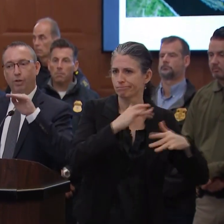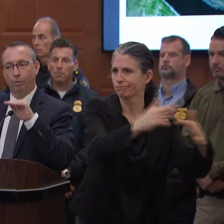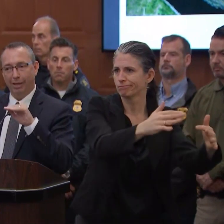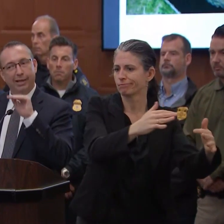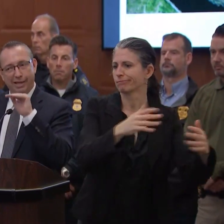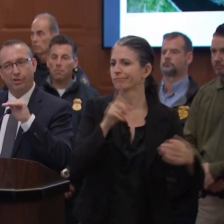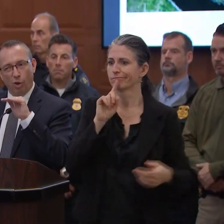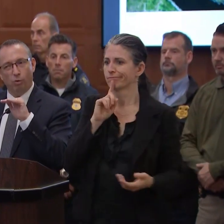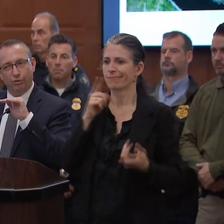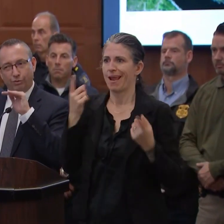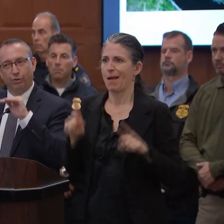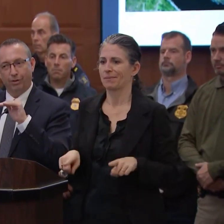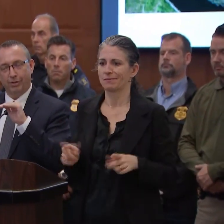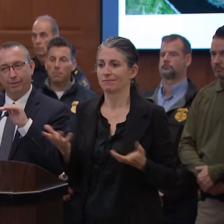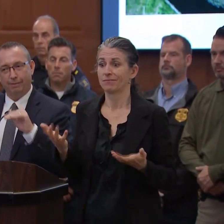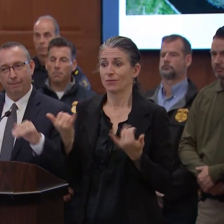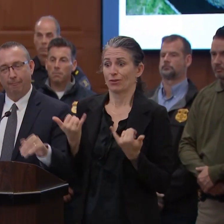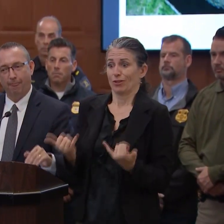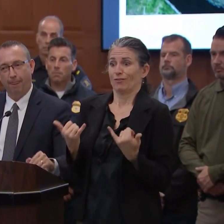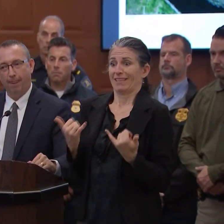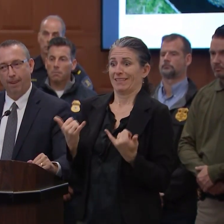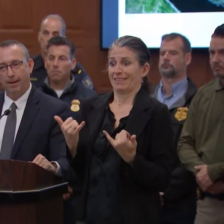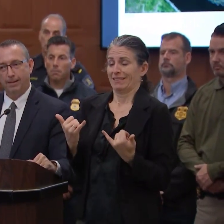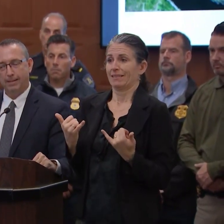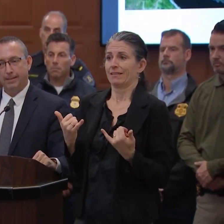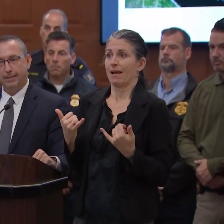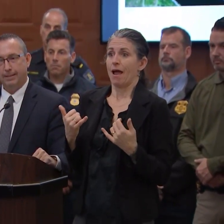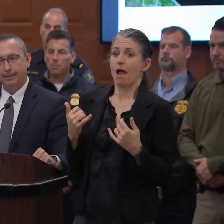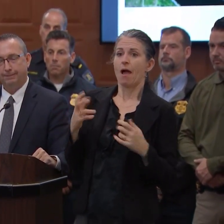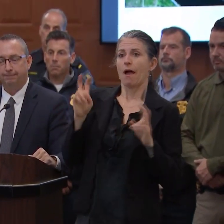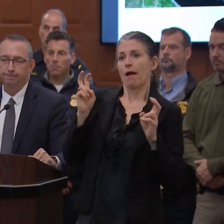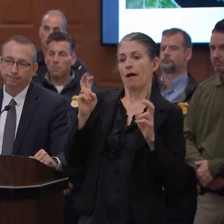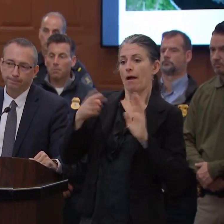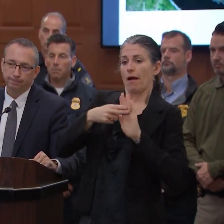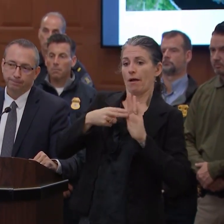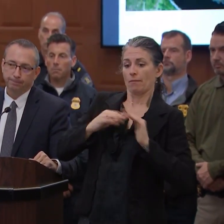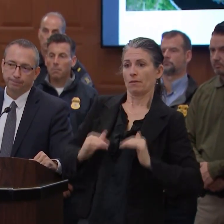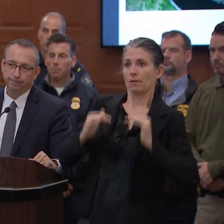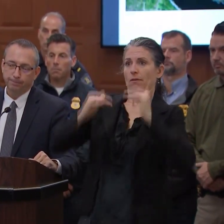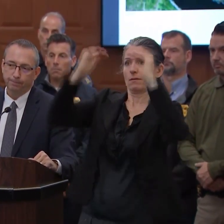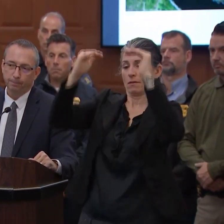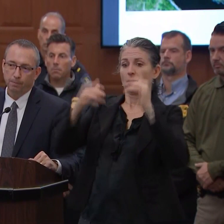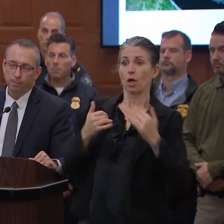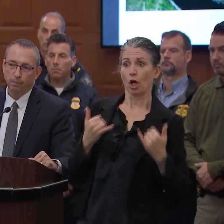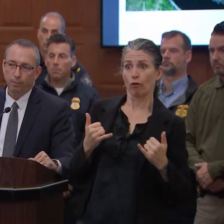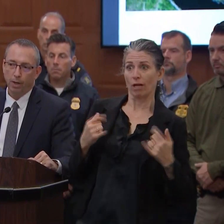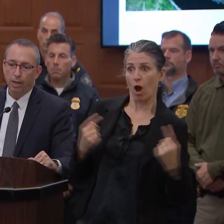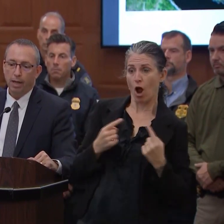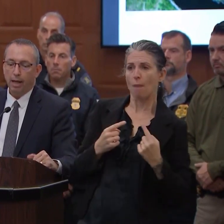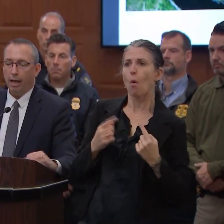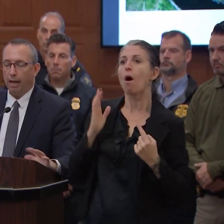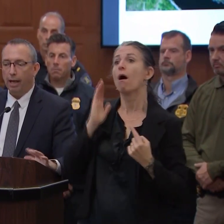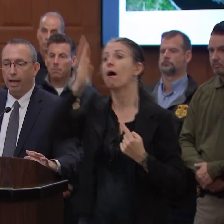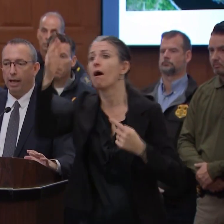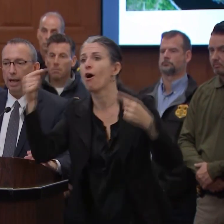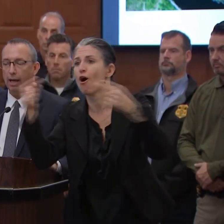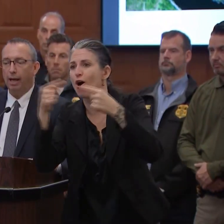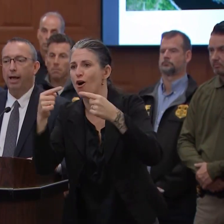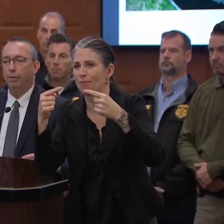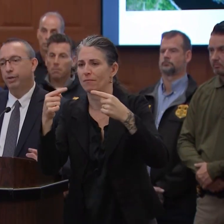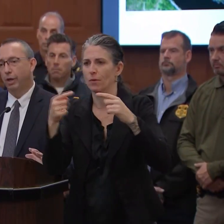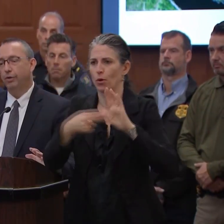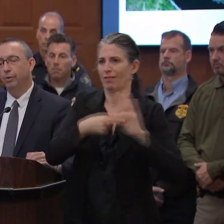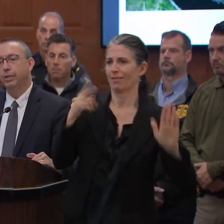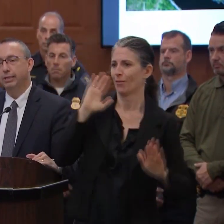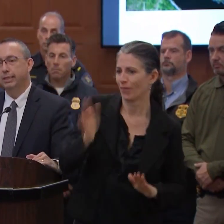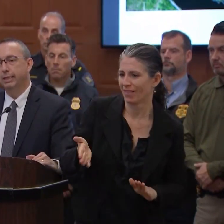There's a little, it's close, sort of down. I guess my broader question would be, will you work to try to prevent things like this from happening?